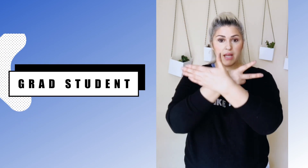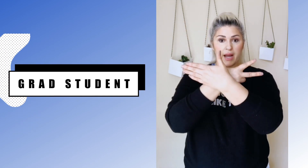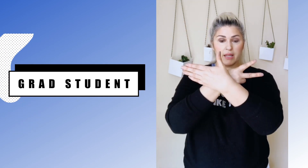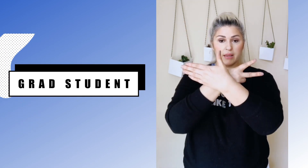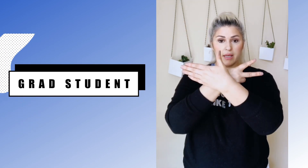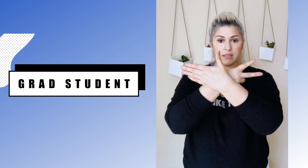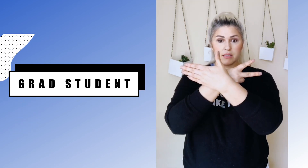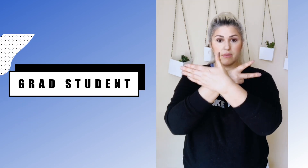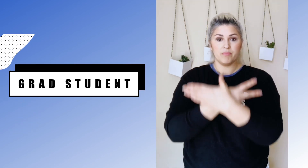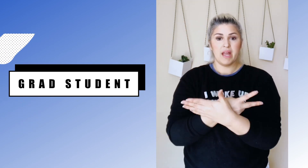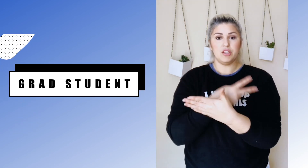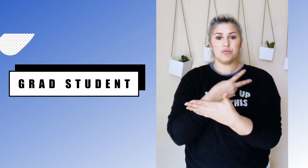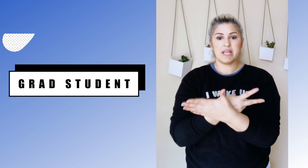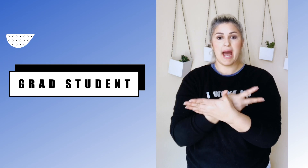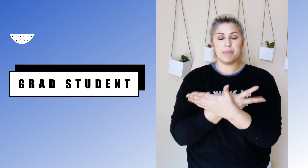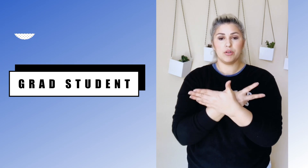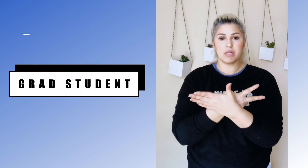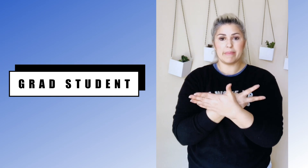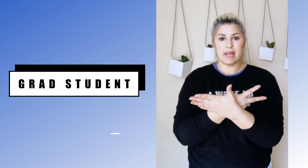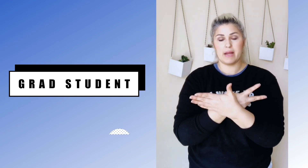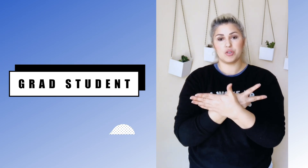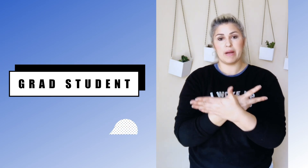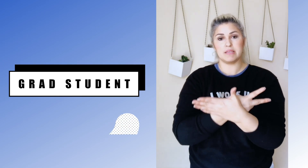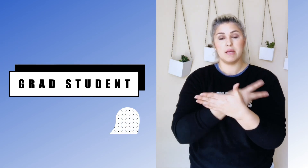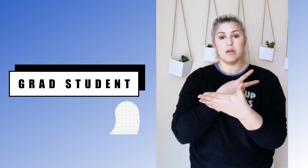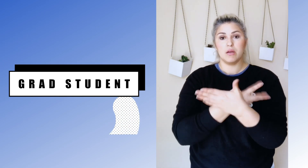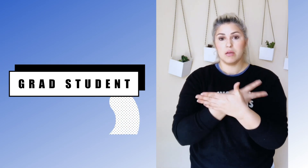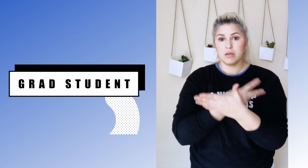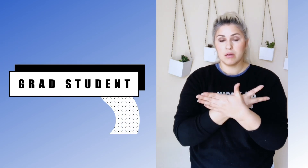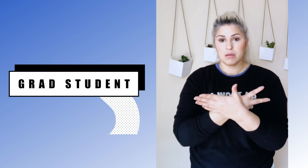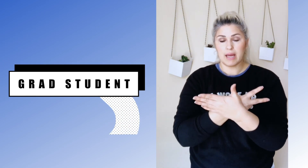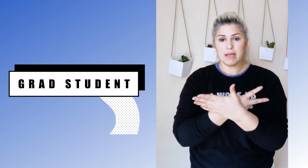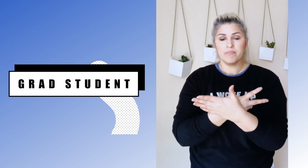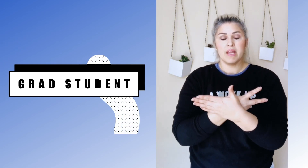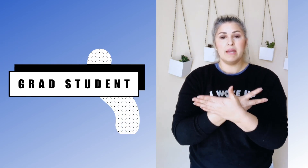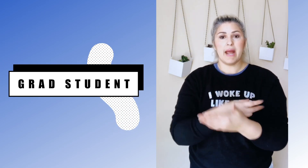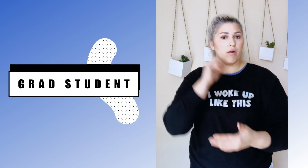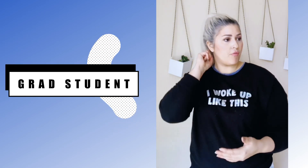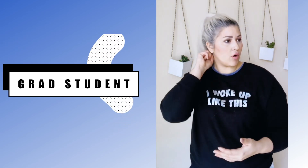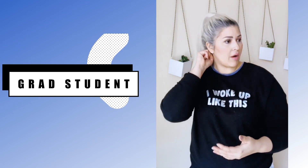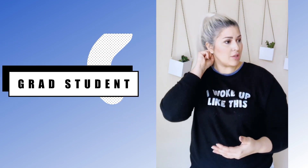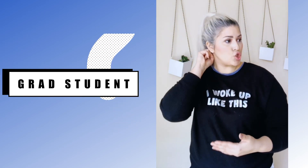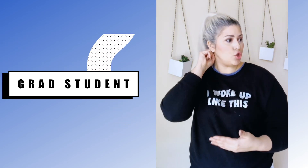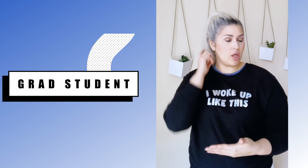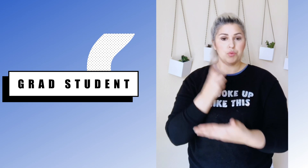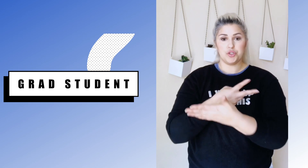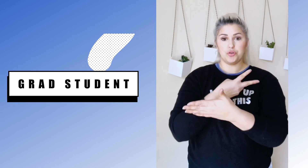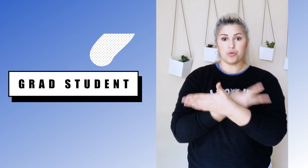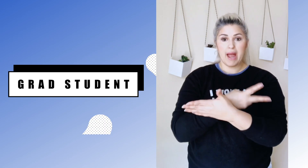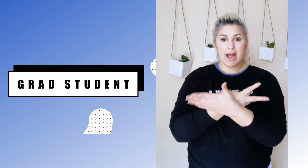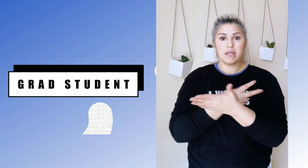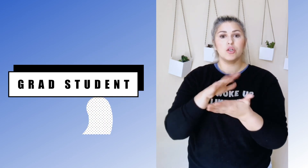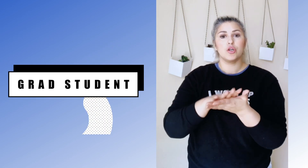to the side like this, and you tap your dominant hand twice. Okay? Now, for a grad student, you would